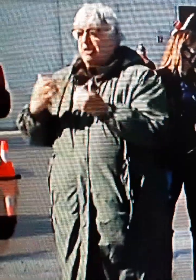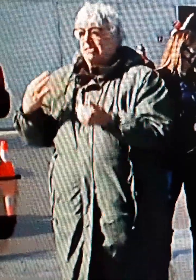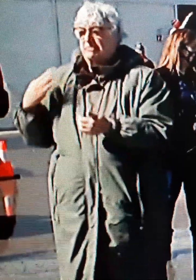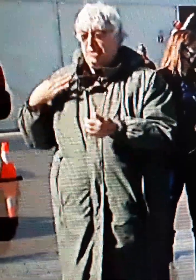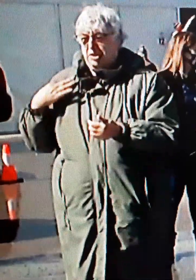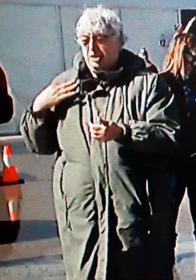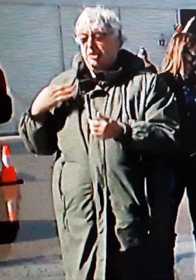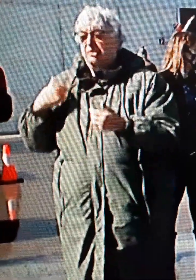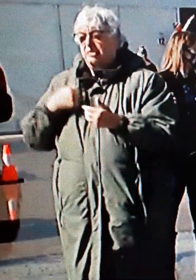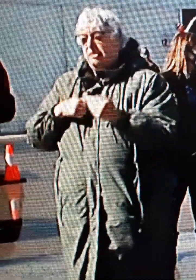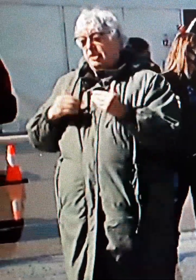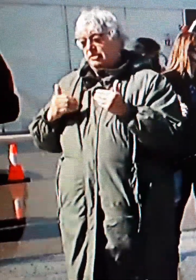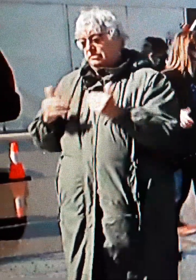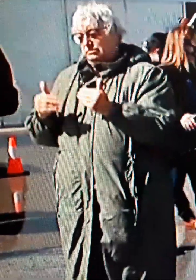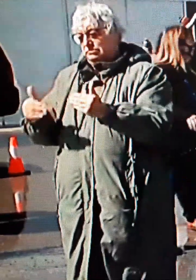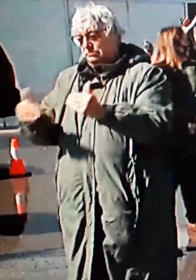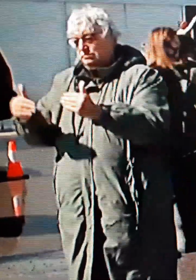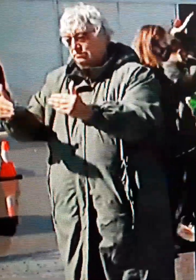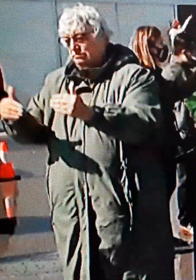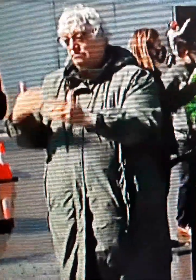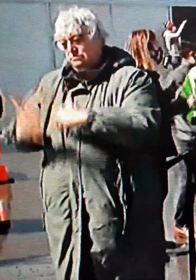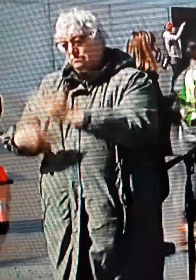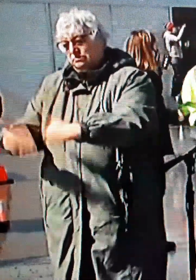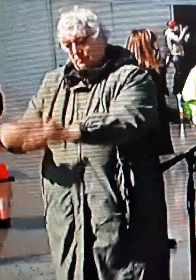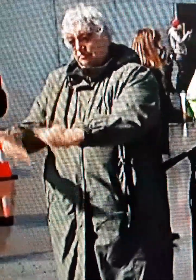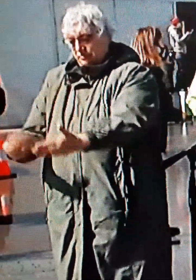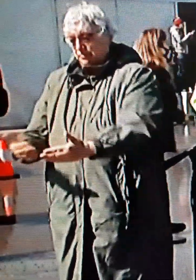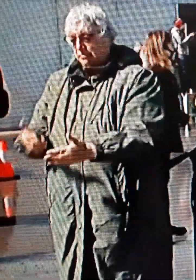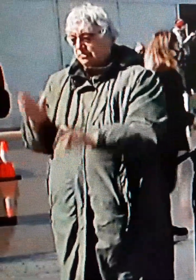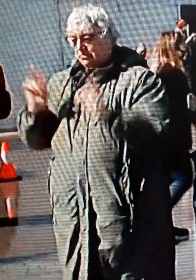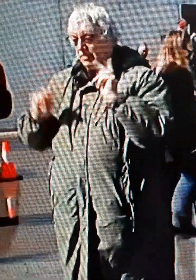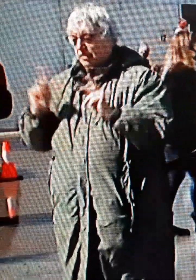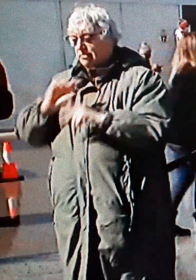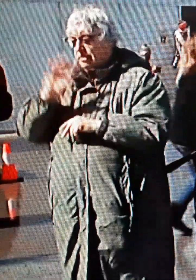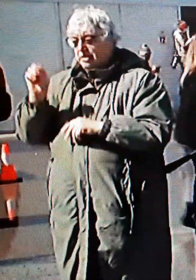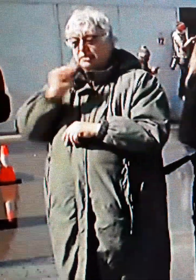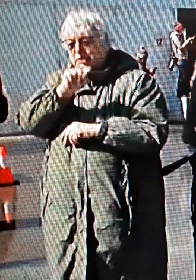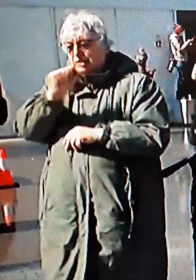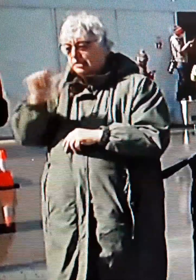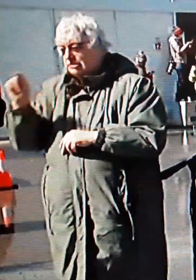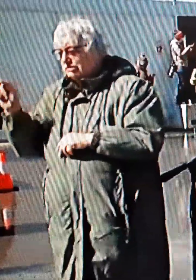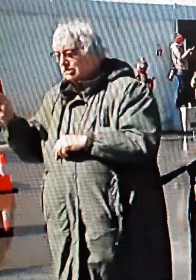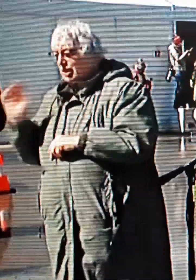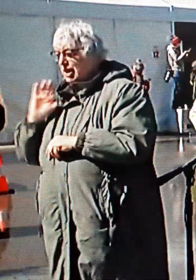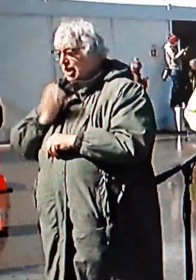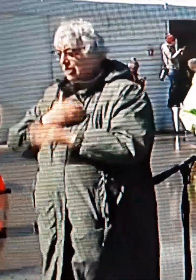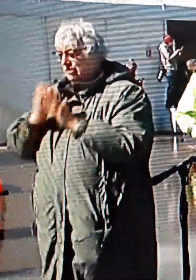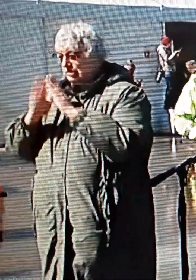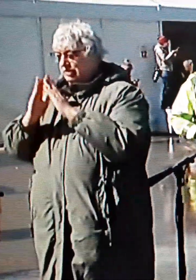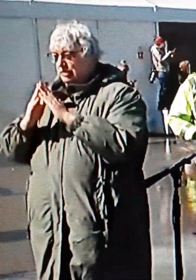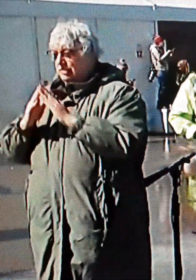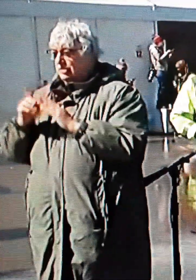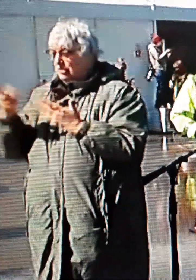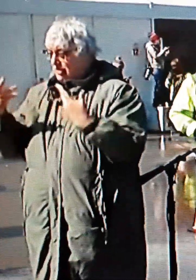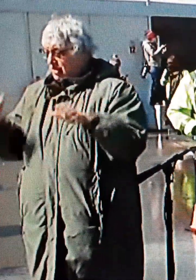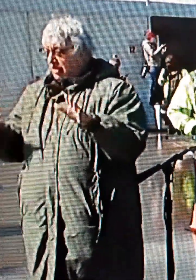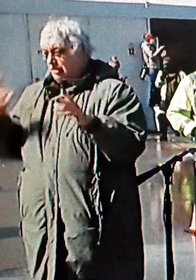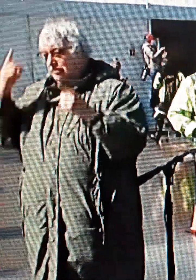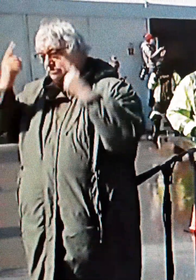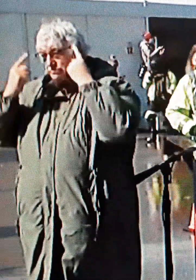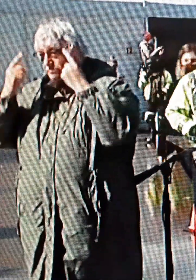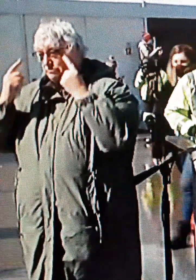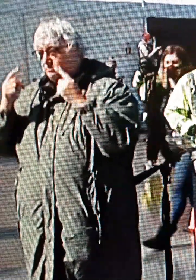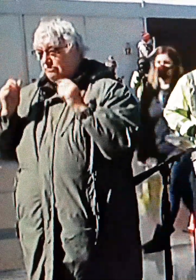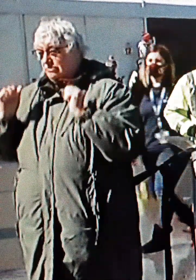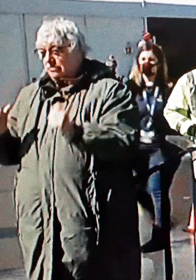really want to push that forward, and so I'm going to ask various people, companies, you name it, in our city, if you already start thinking